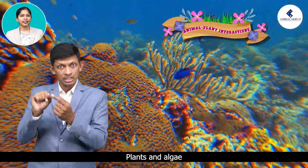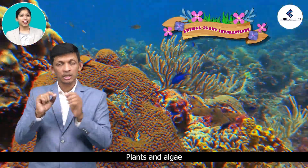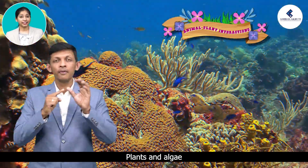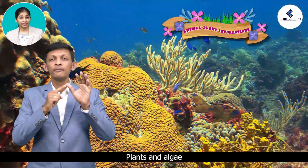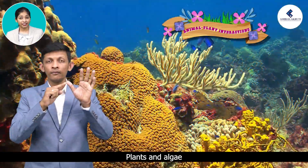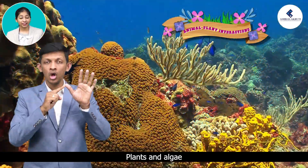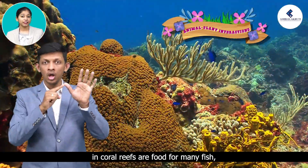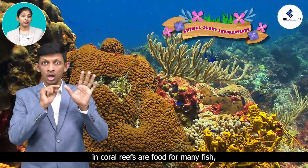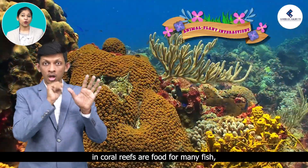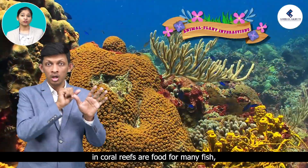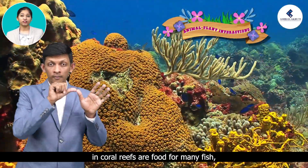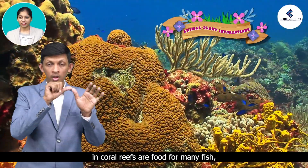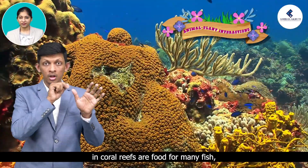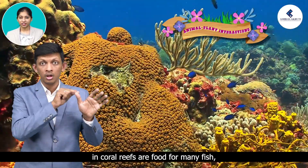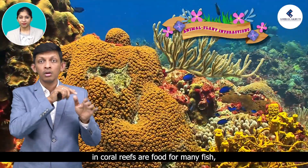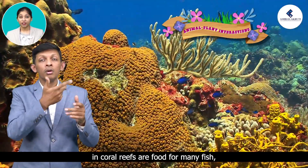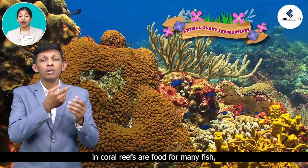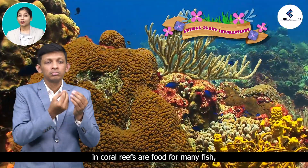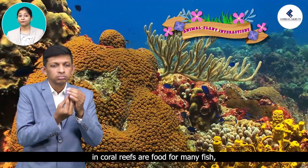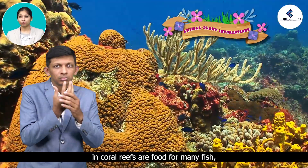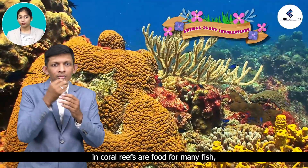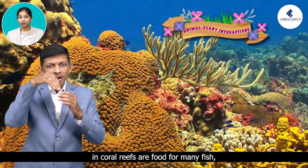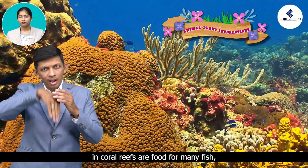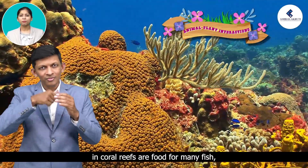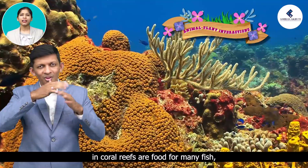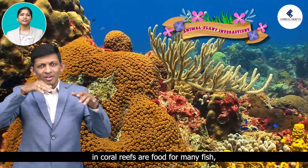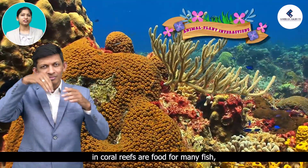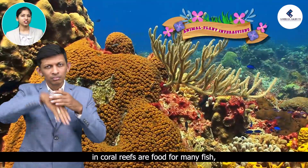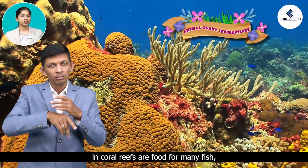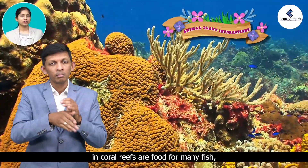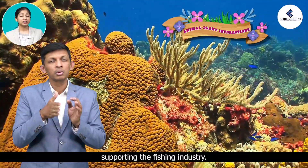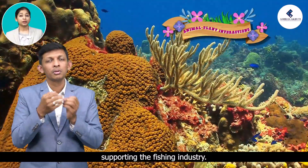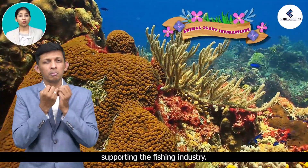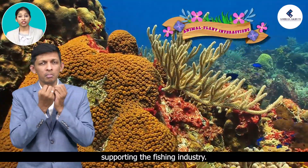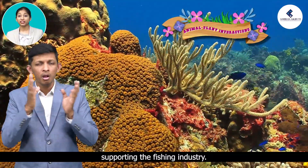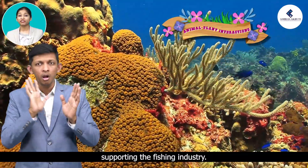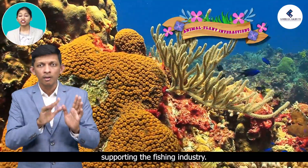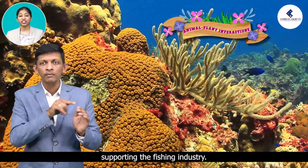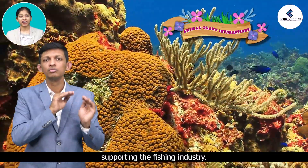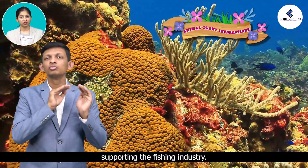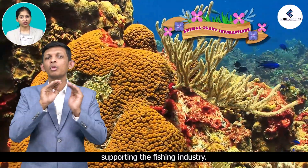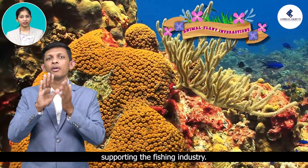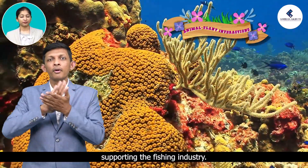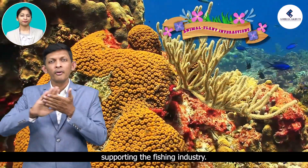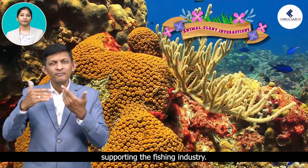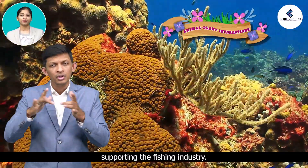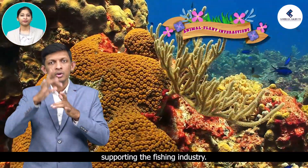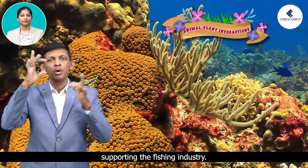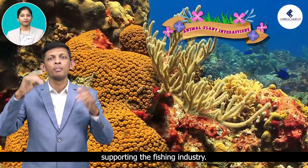Plants and algae in coral reefs are food for many fish, supporting the fishing